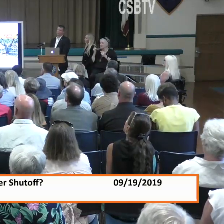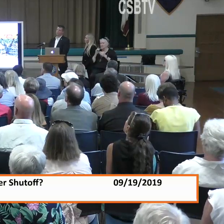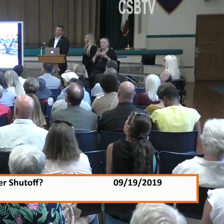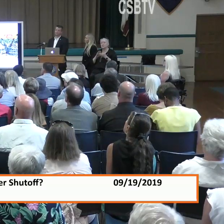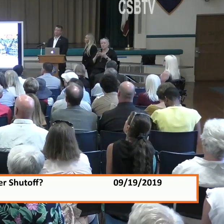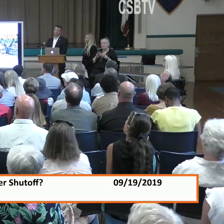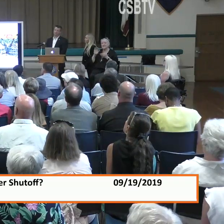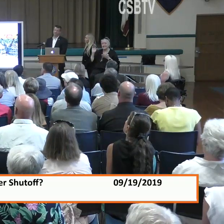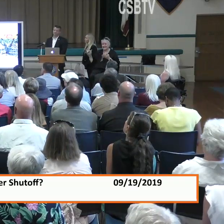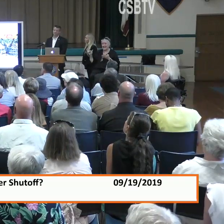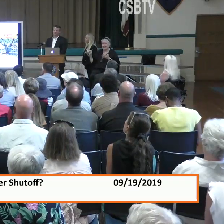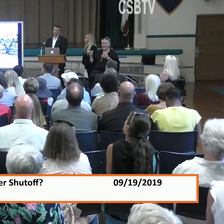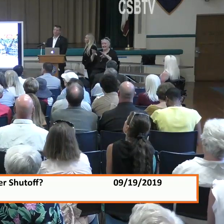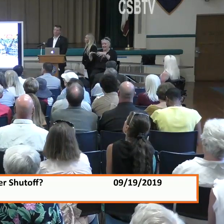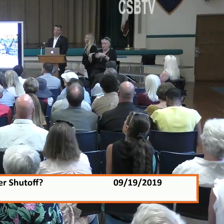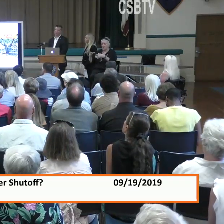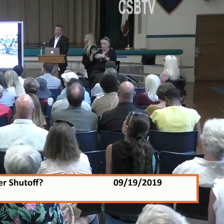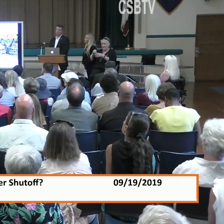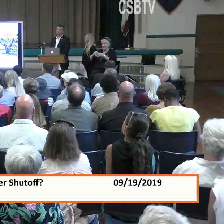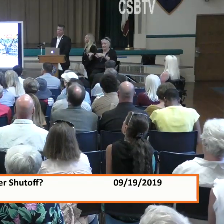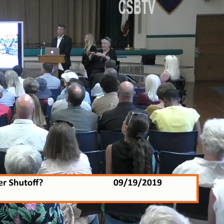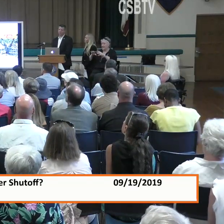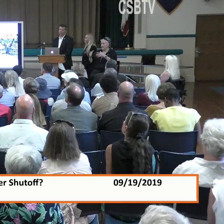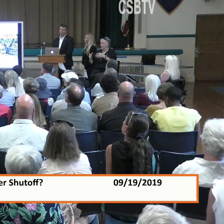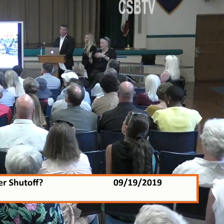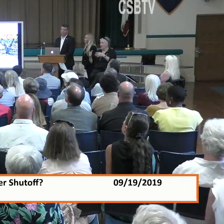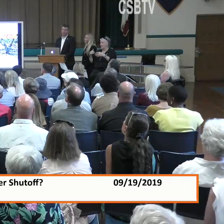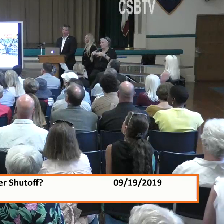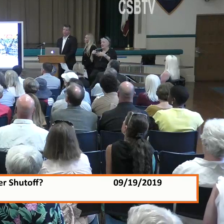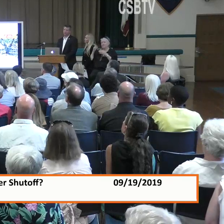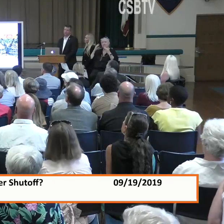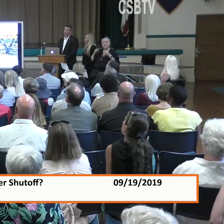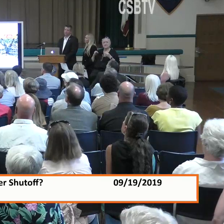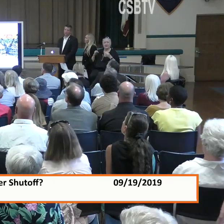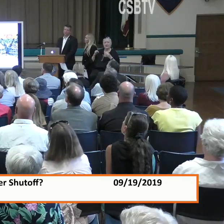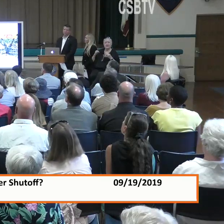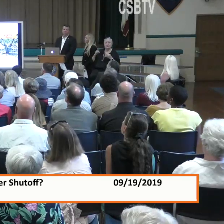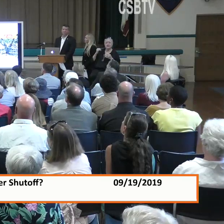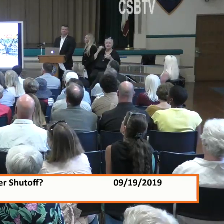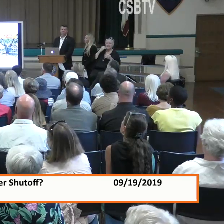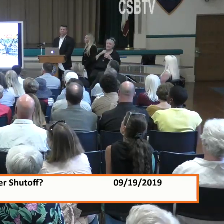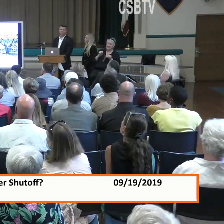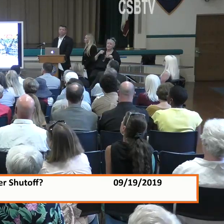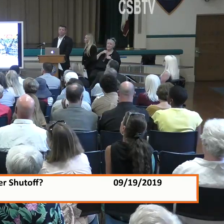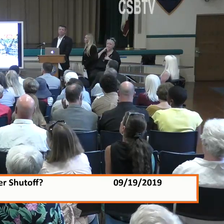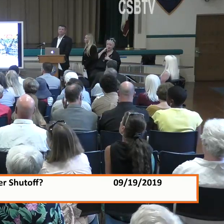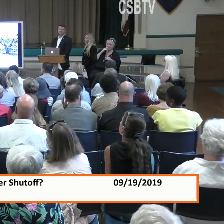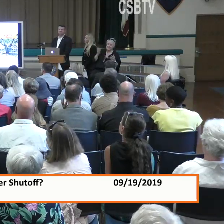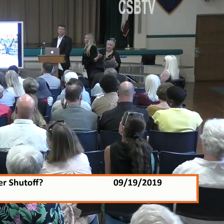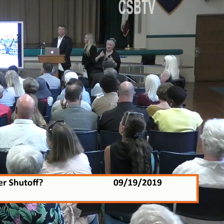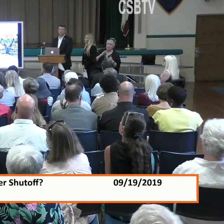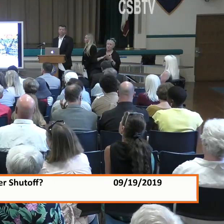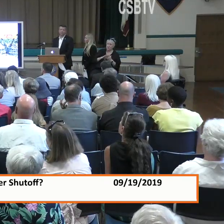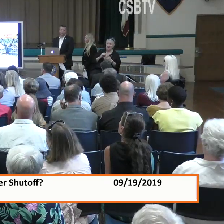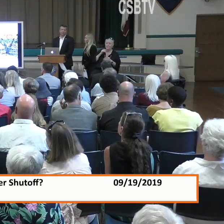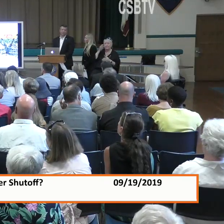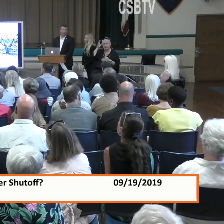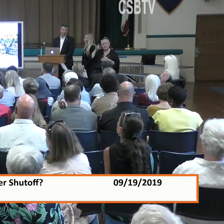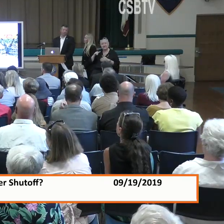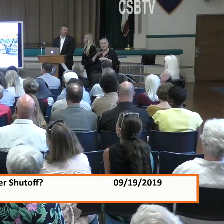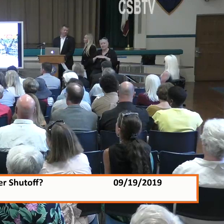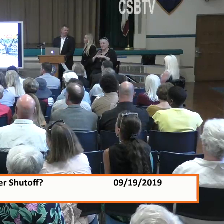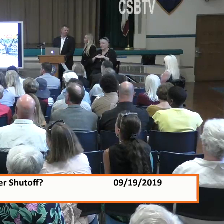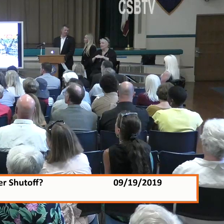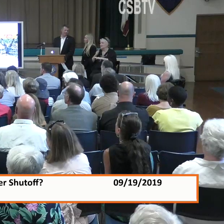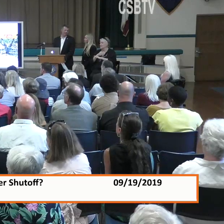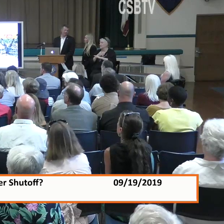schools as that, in that category? Because we have to decide whether or not it's safe to have kids at school, and parents need some advance notice